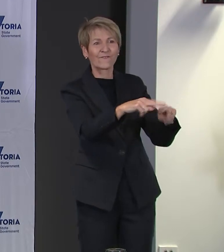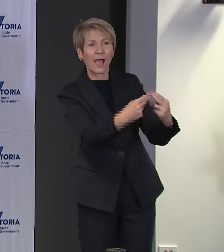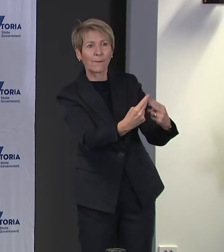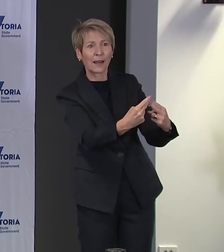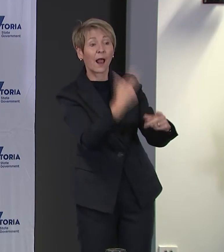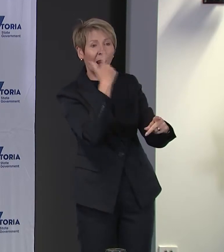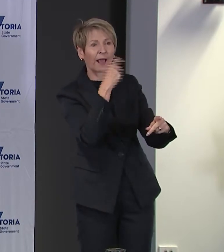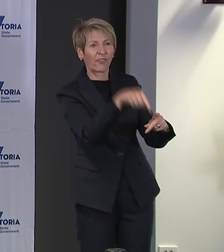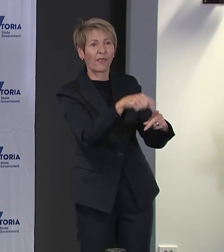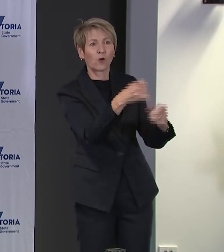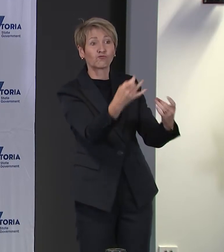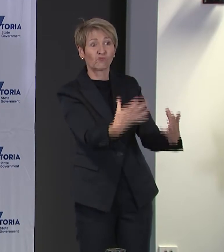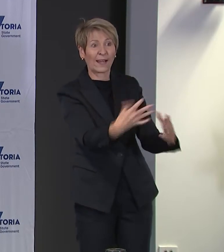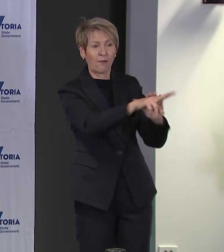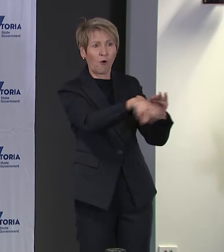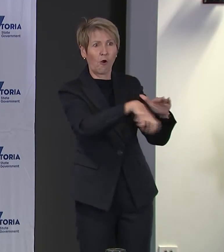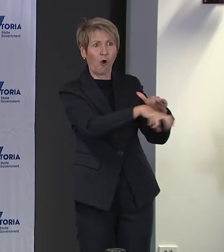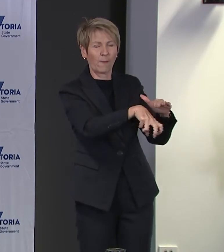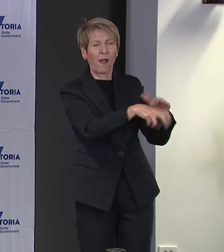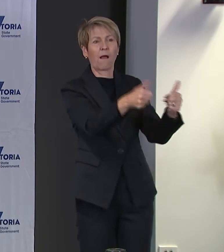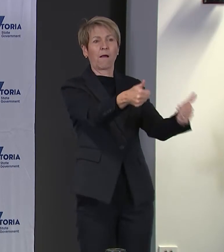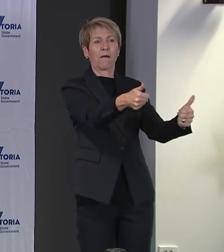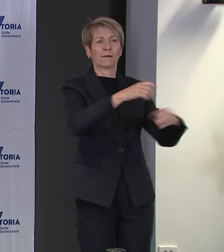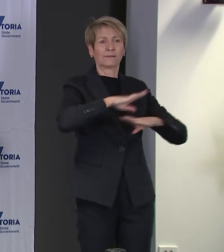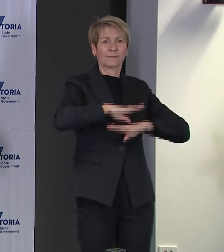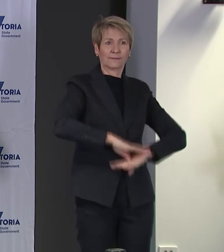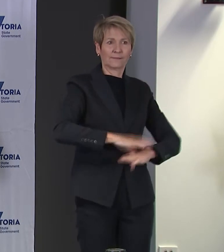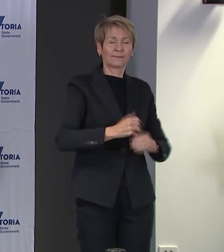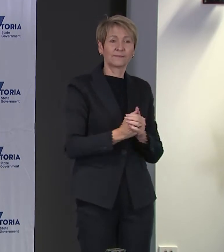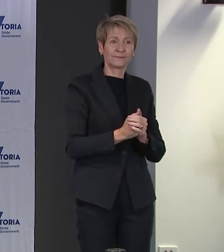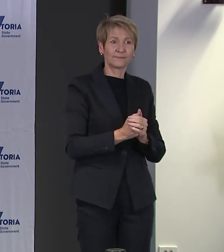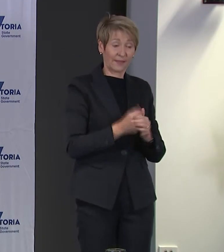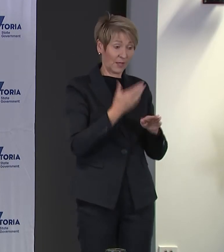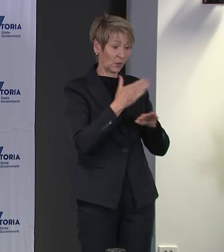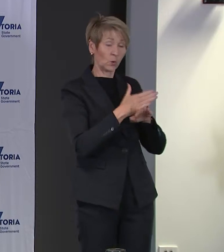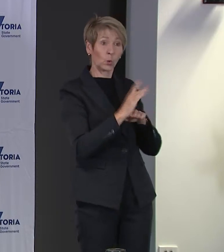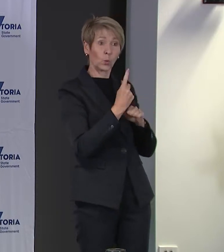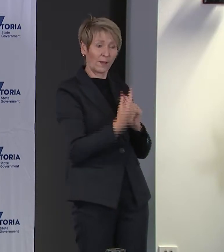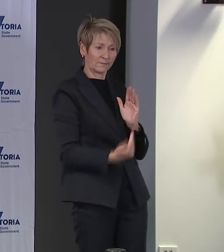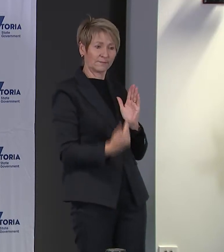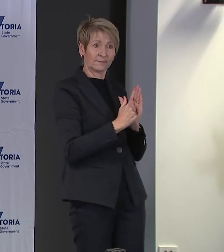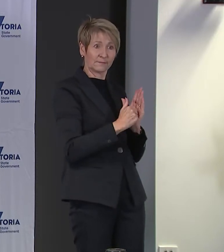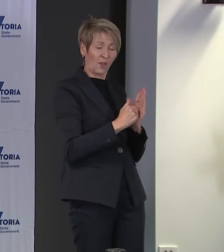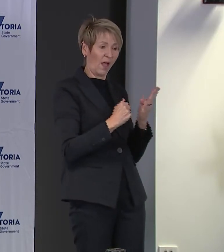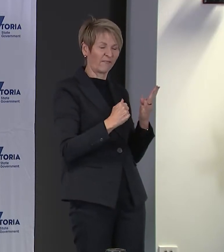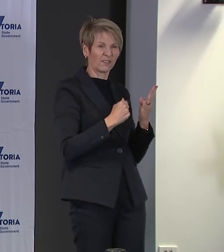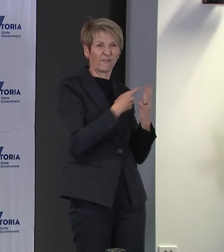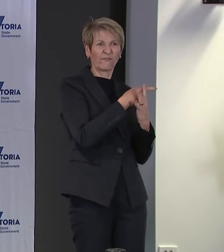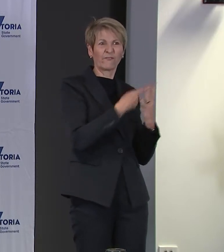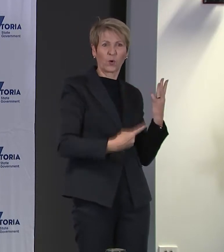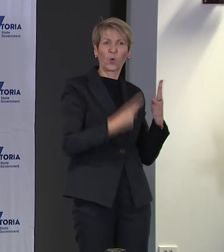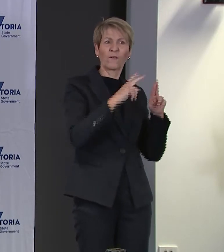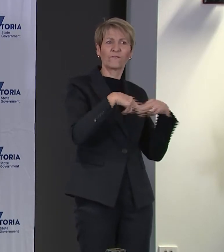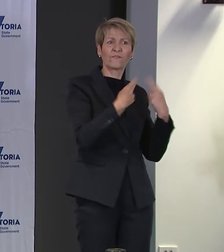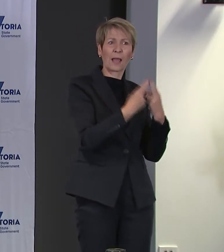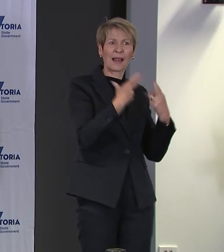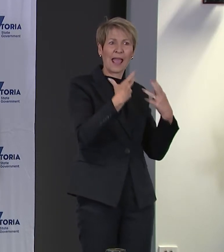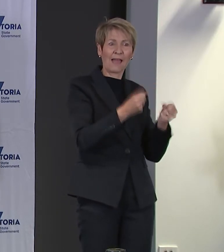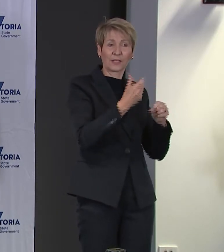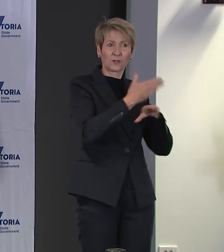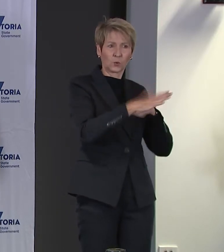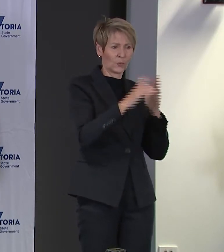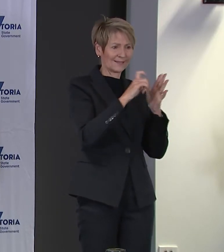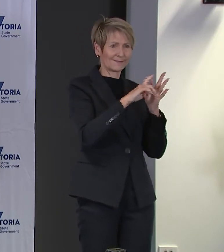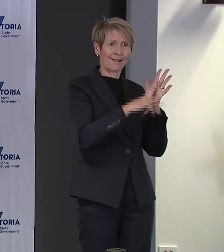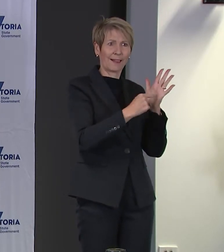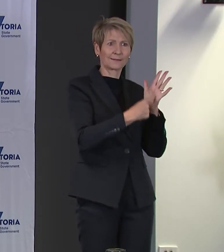sites for them. And then, of course, our new cluster, the Delta variant cluster that we're most concerned about, now